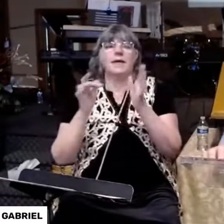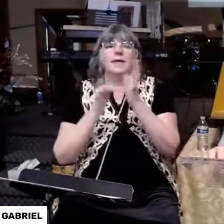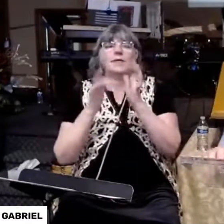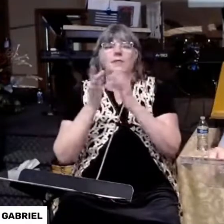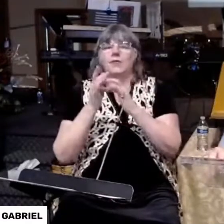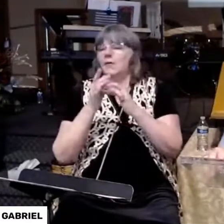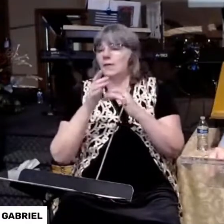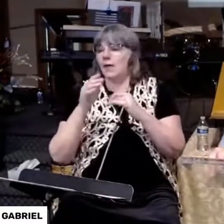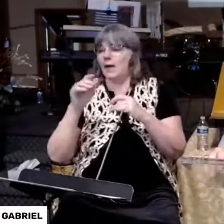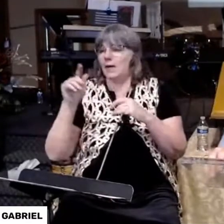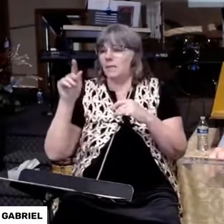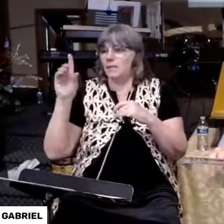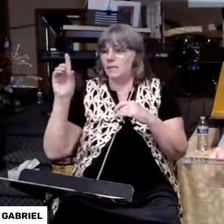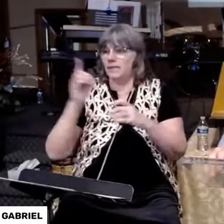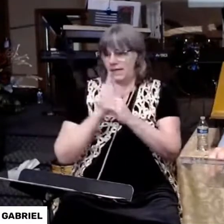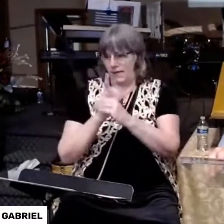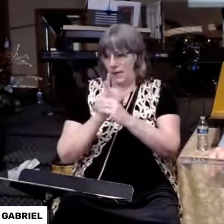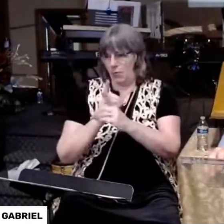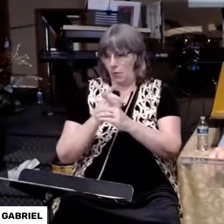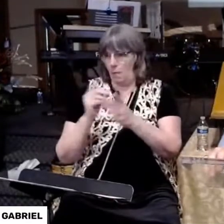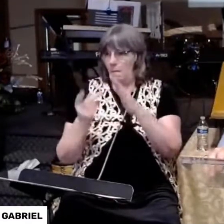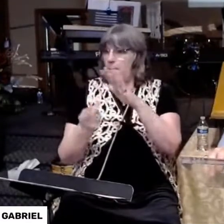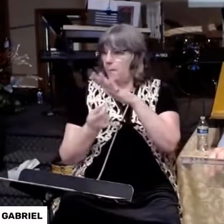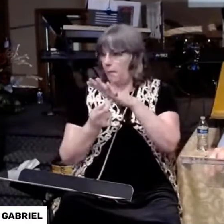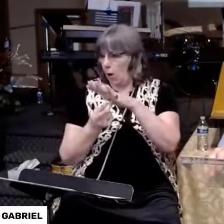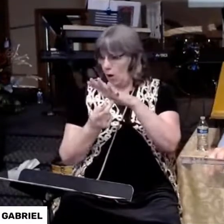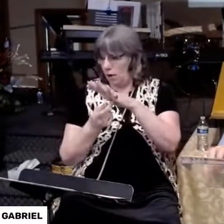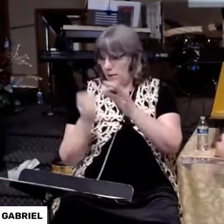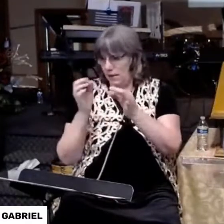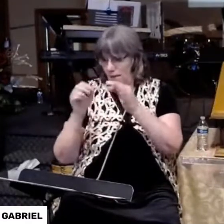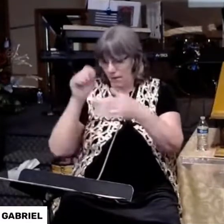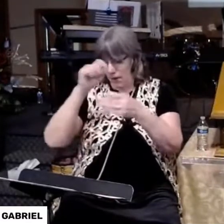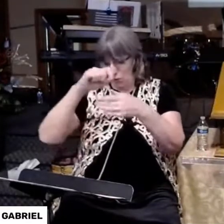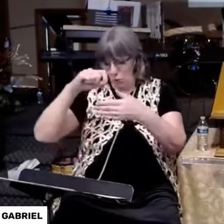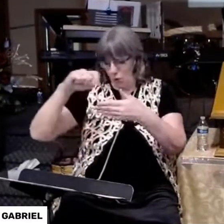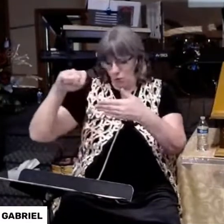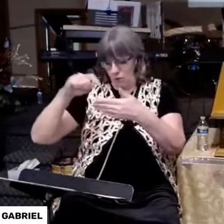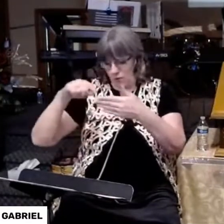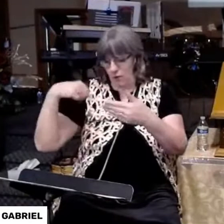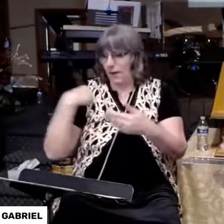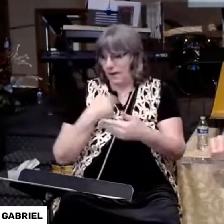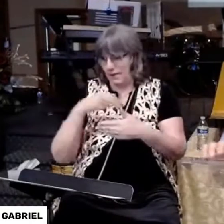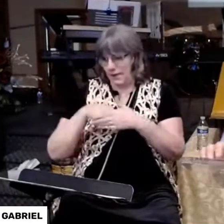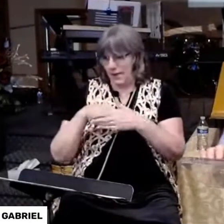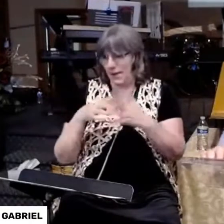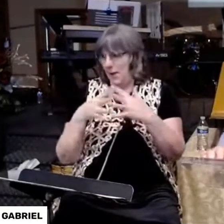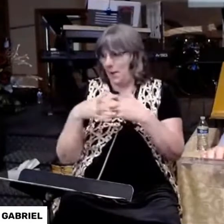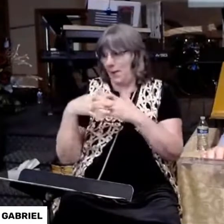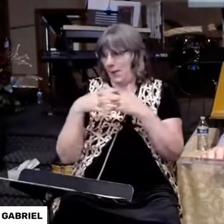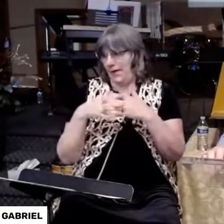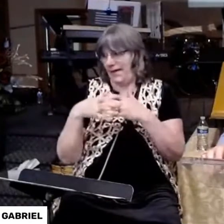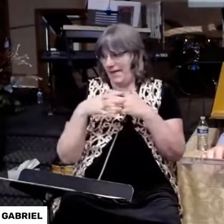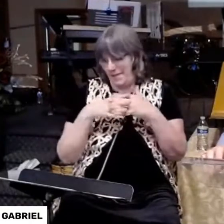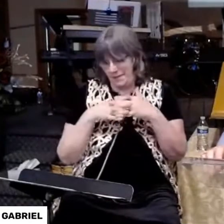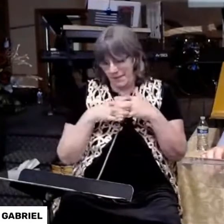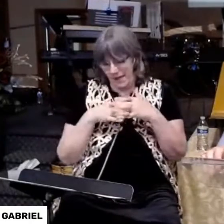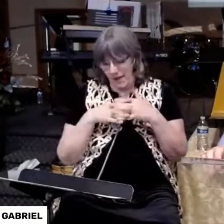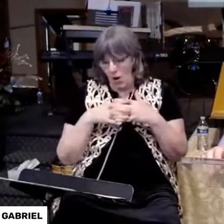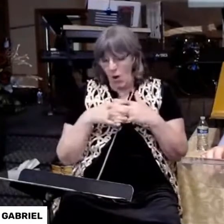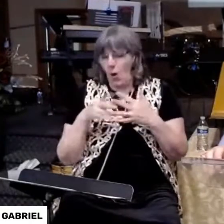class, my friend was talking about what if Yeshua meant exactly what he